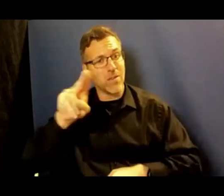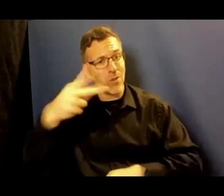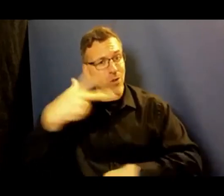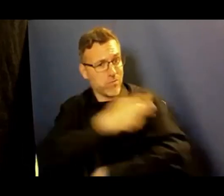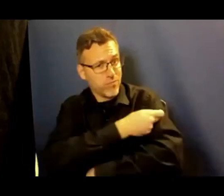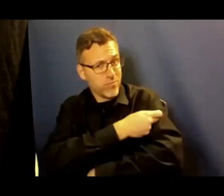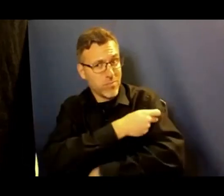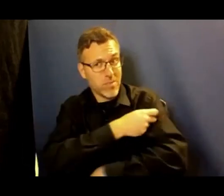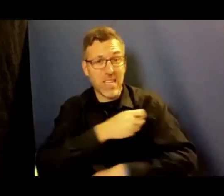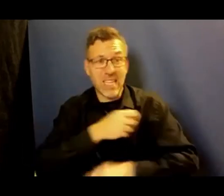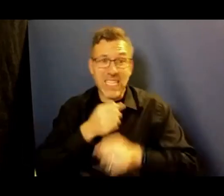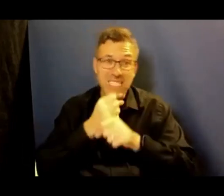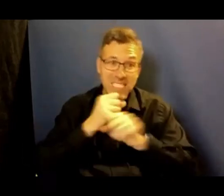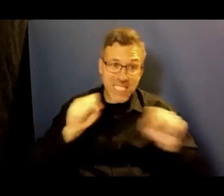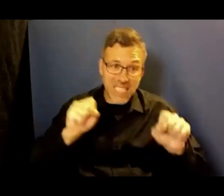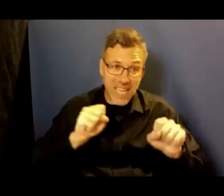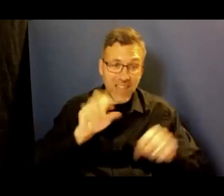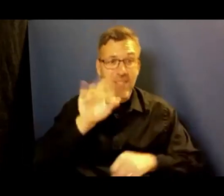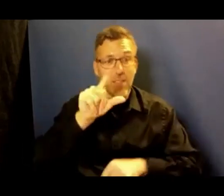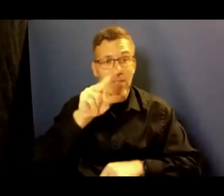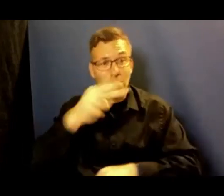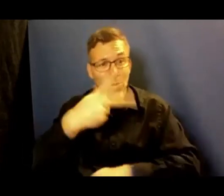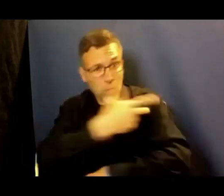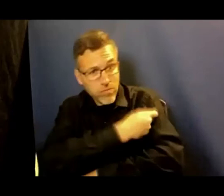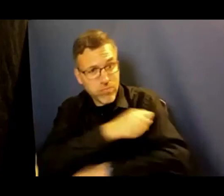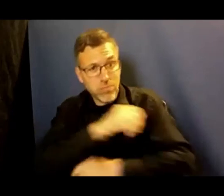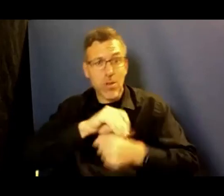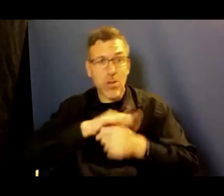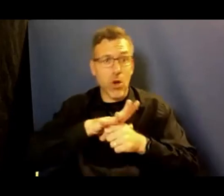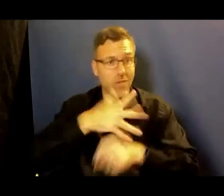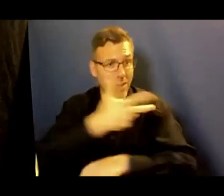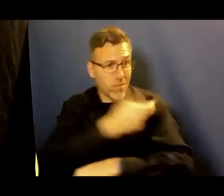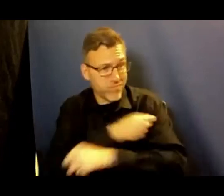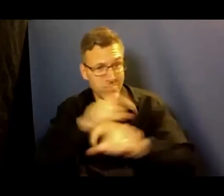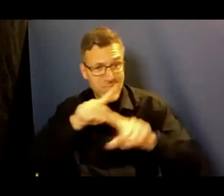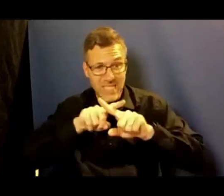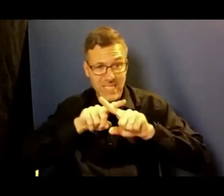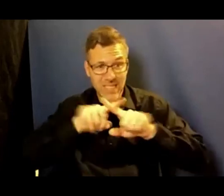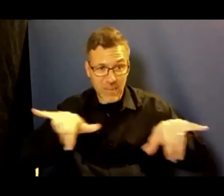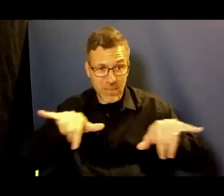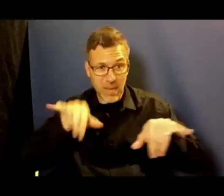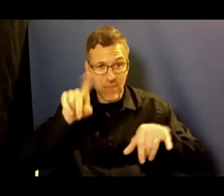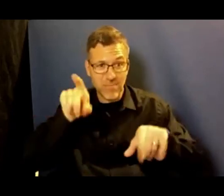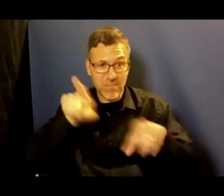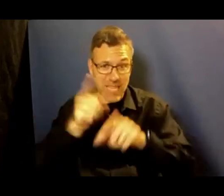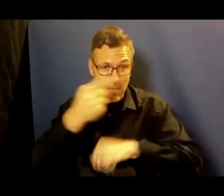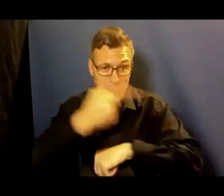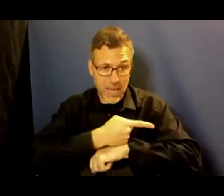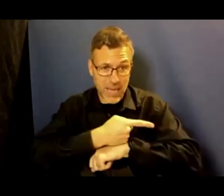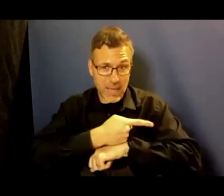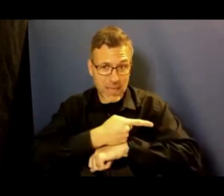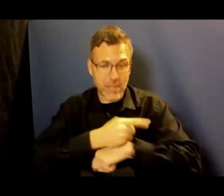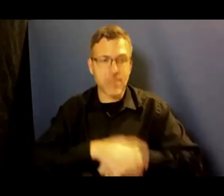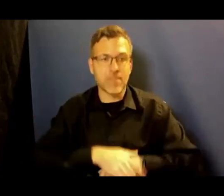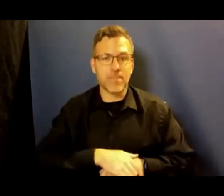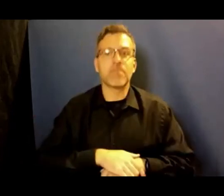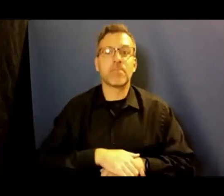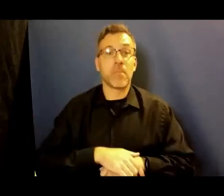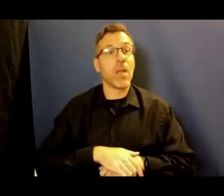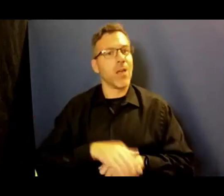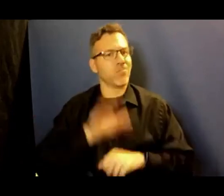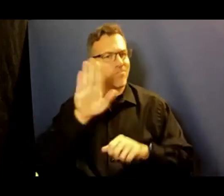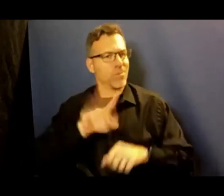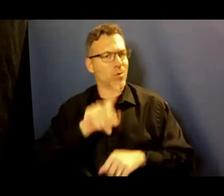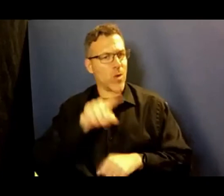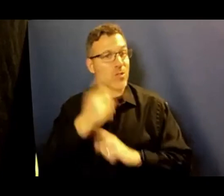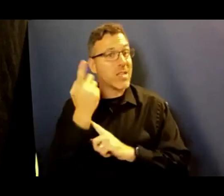and the COVID-19 vaccine on the same day? Yes. So great question. So last year we didn't see any flu because